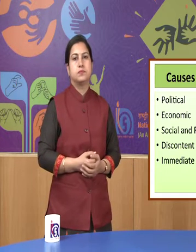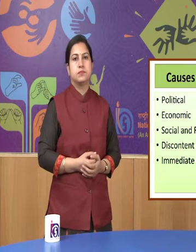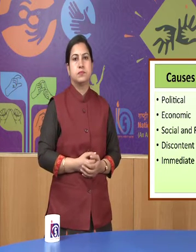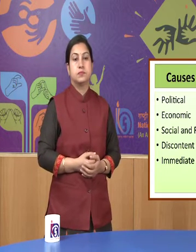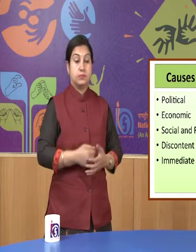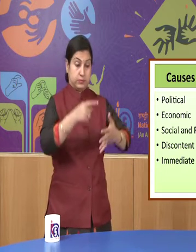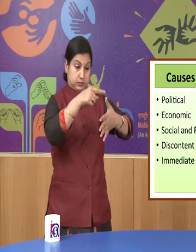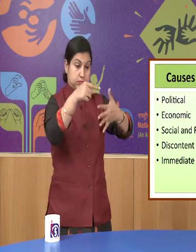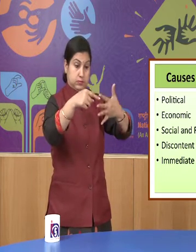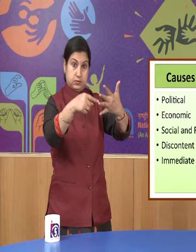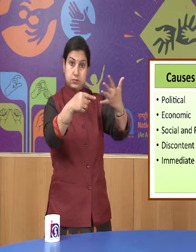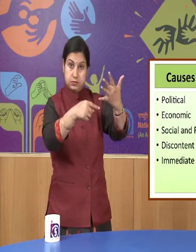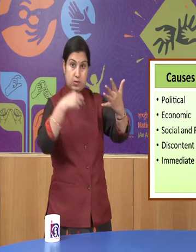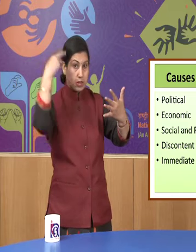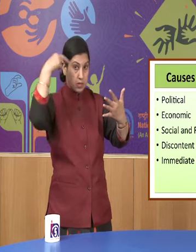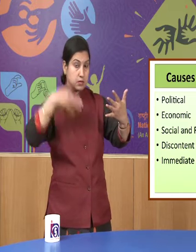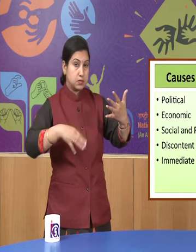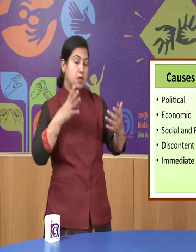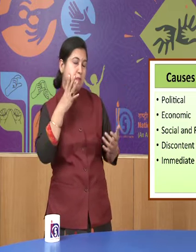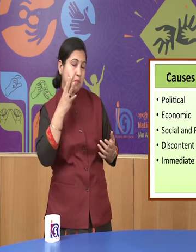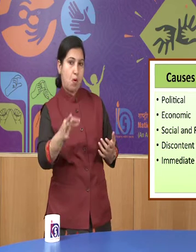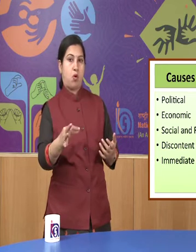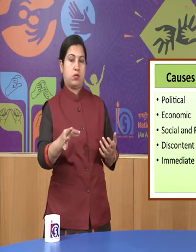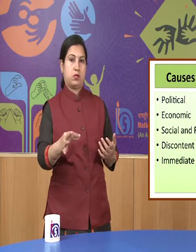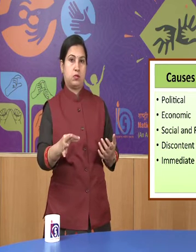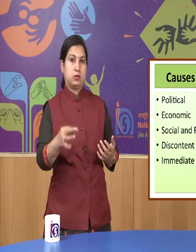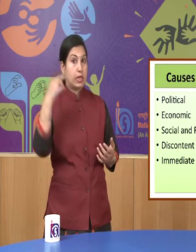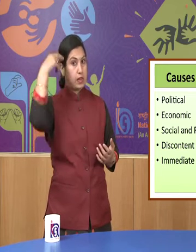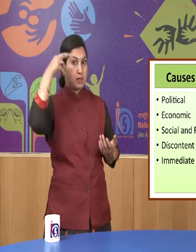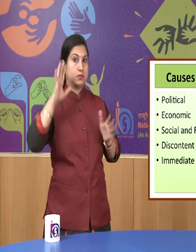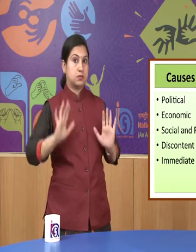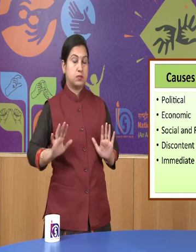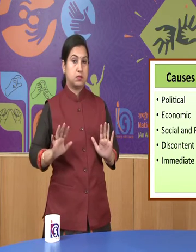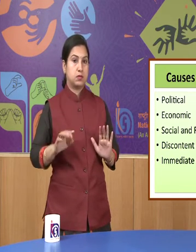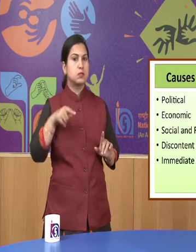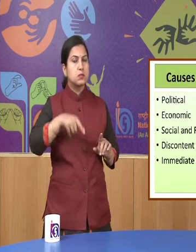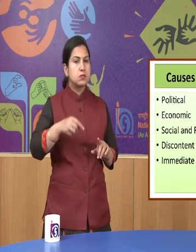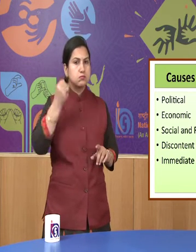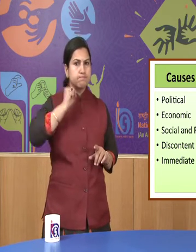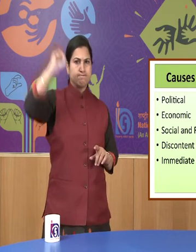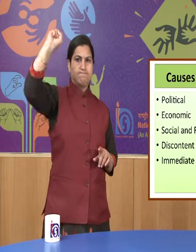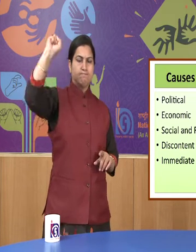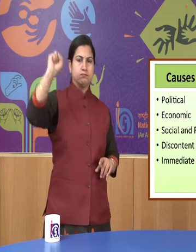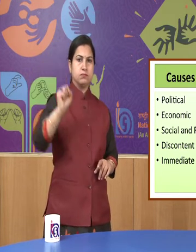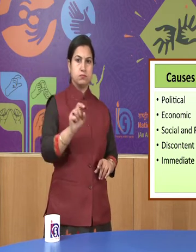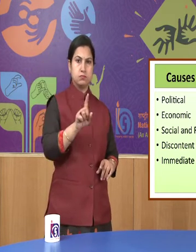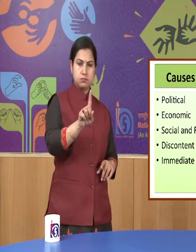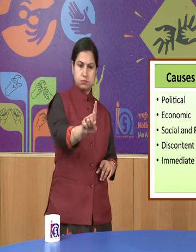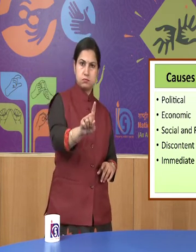So these 5 causes were the main reasons behind the revolt